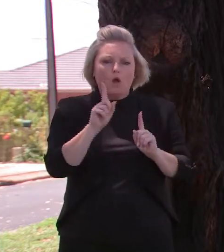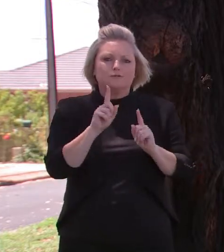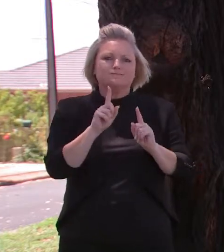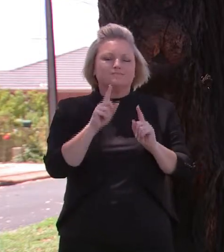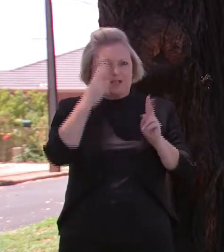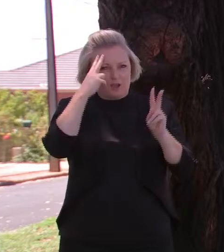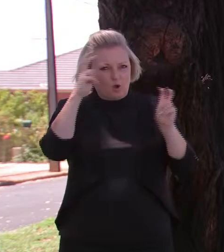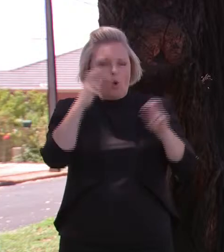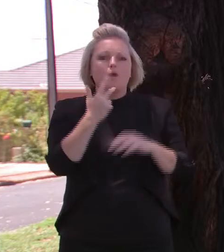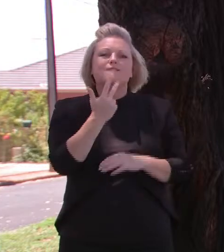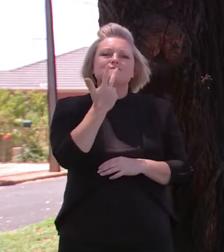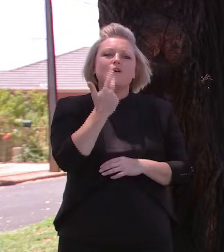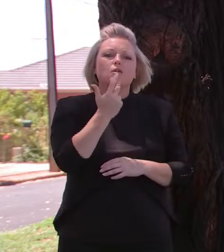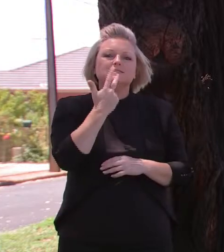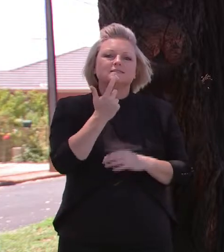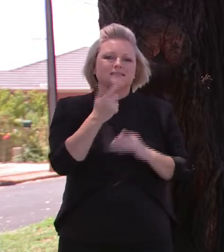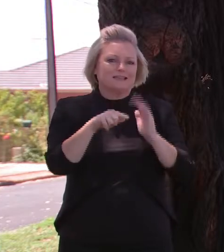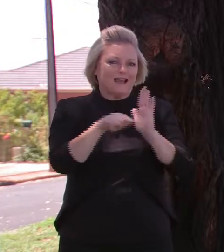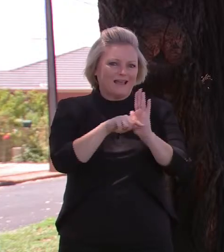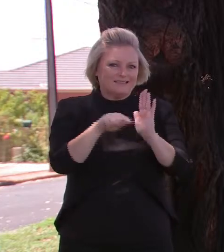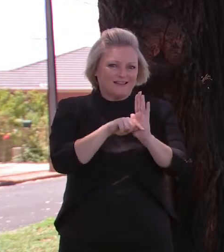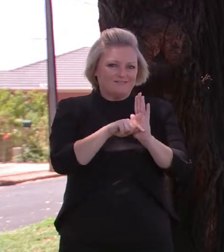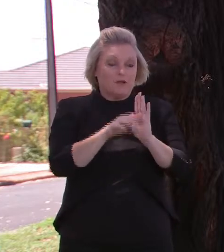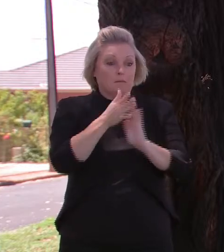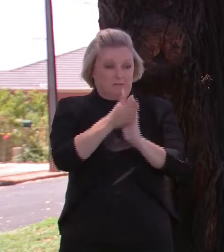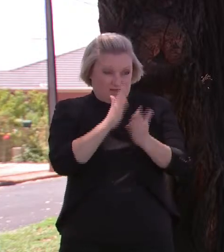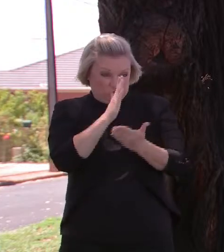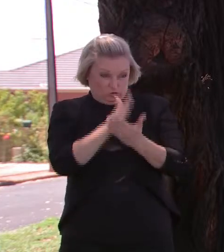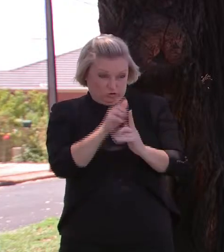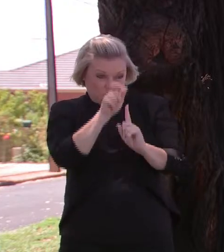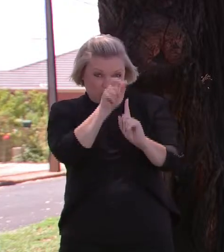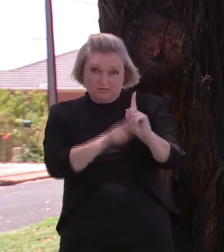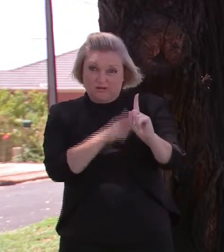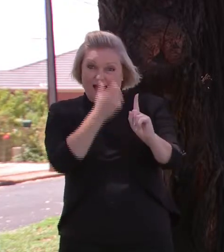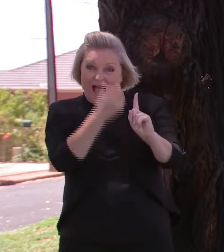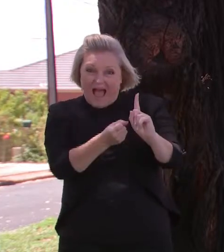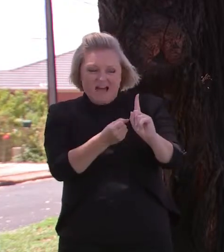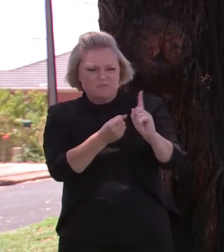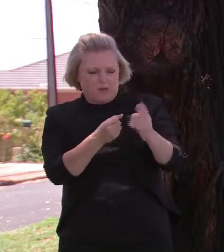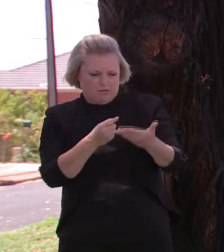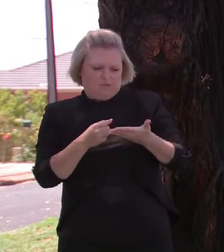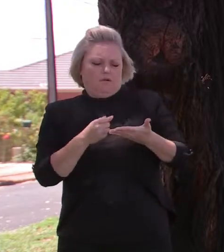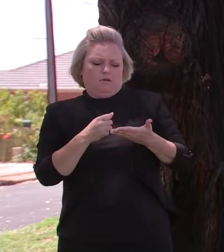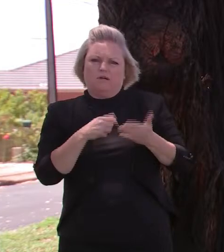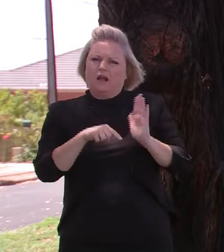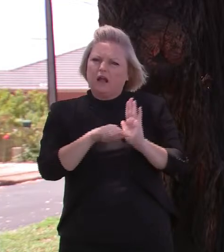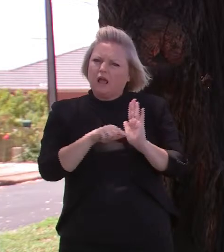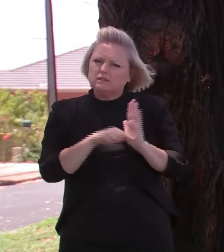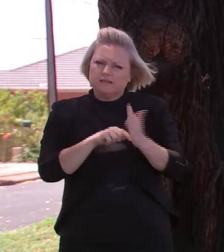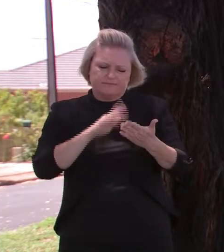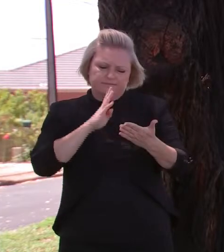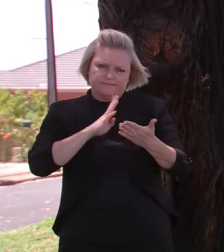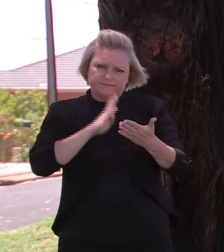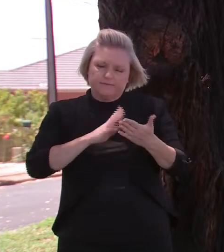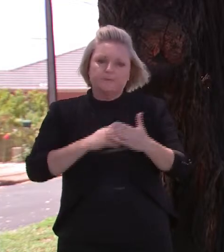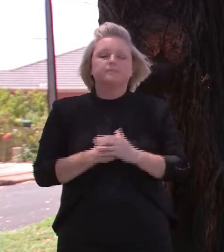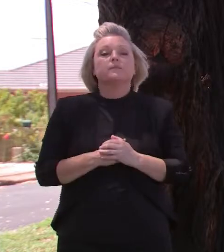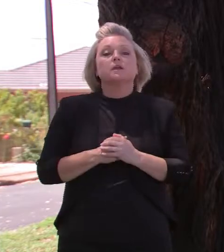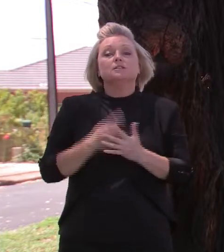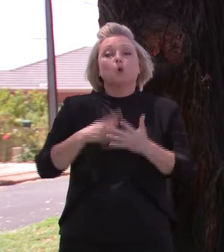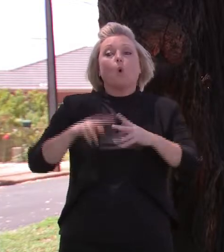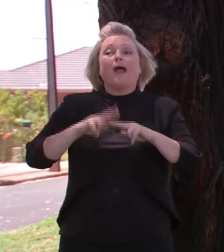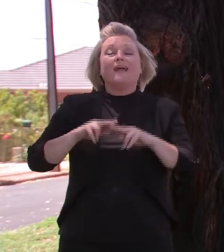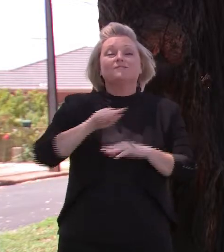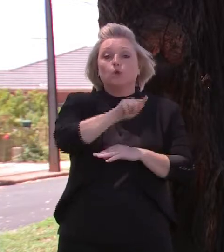that means potentially a delay for people starting their isolation. So my strong message to South Australians who might